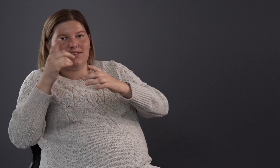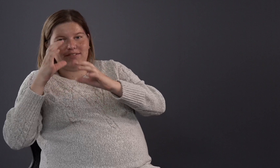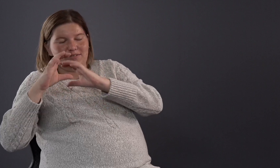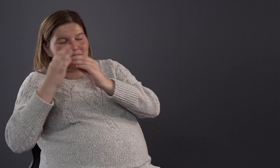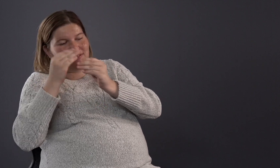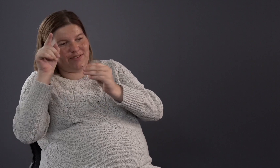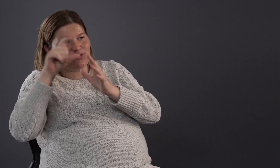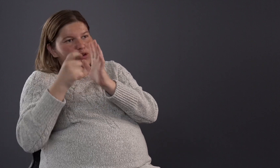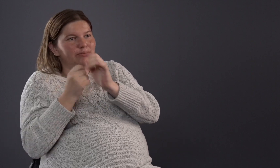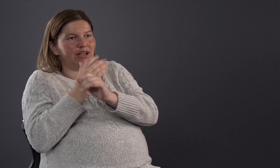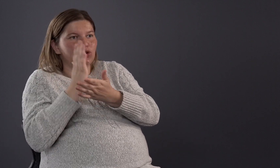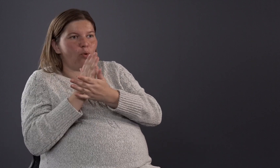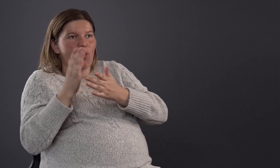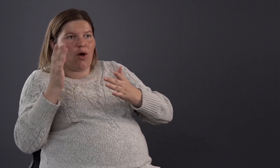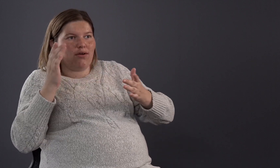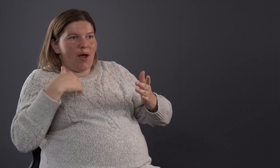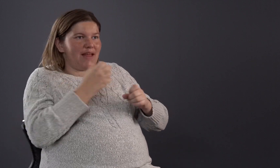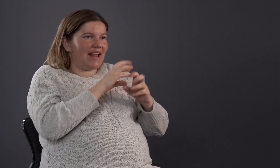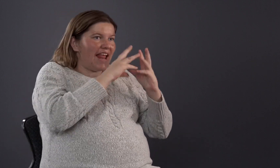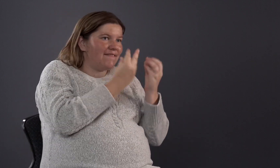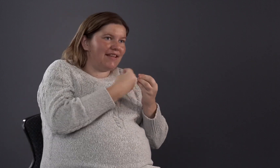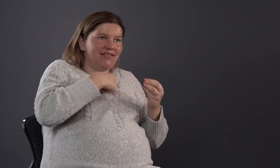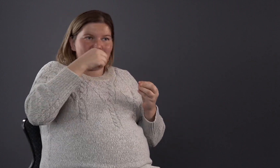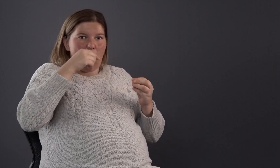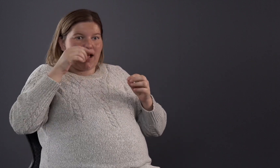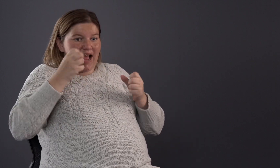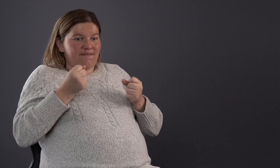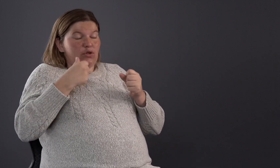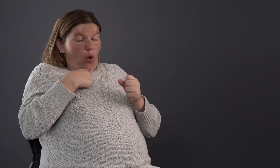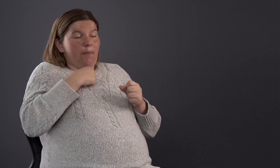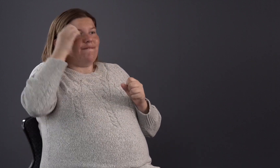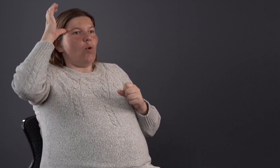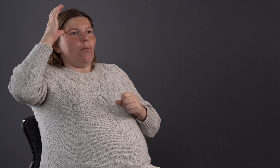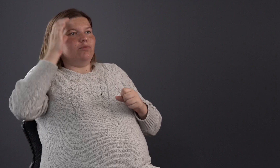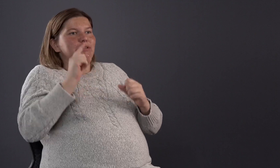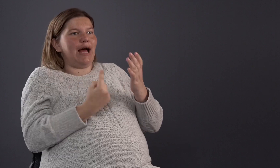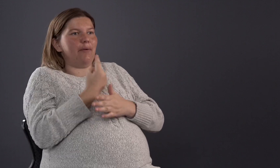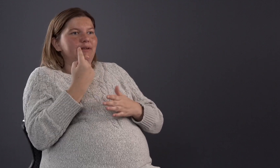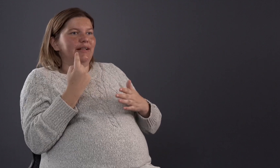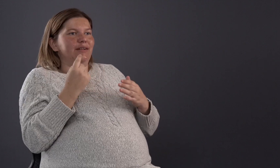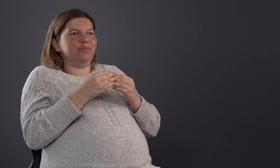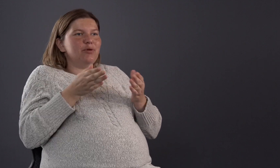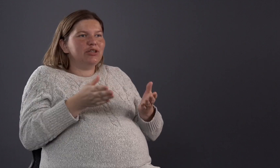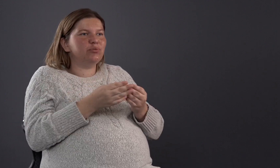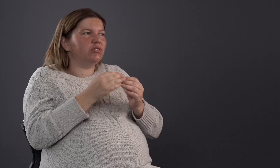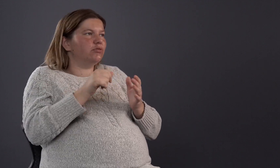also interpreting everything that the doctors were saying so that I could be informed. Whether that meant giving permission for